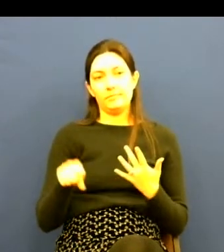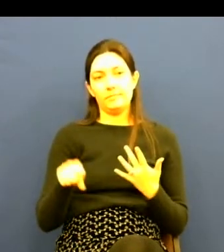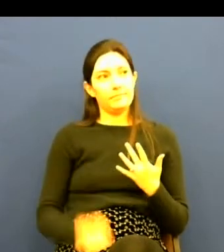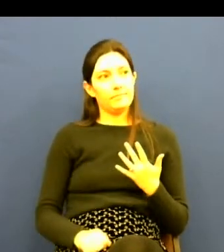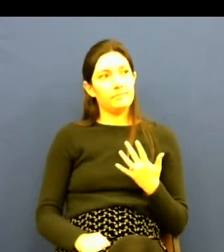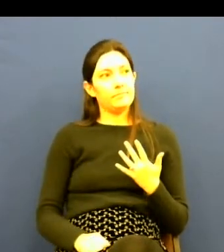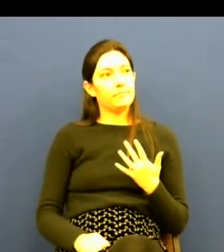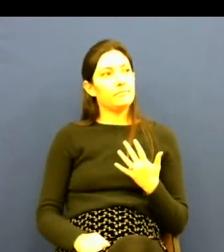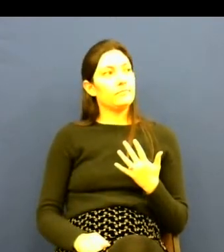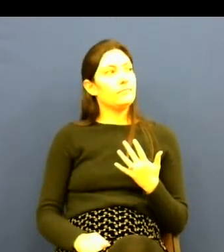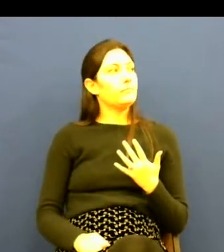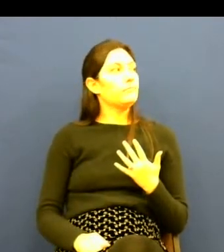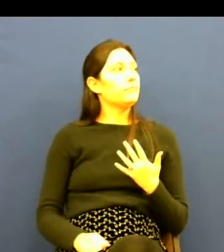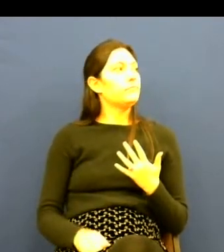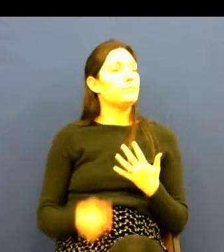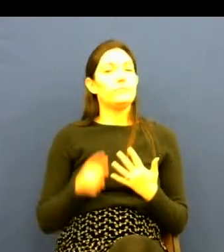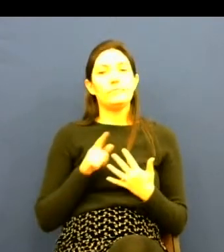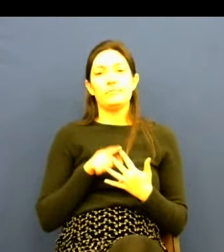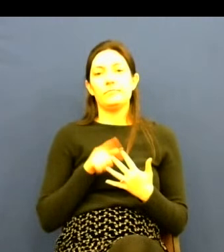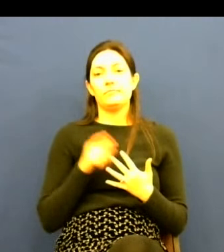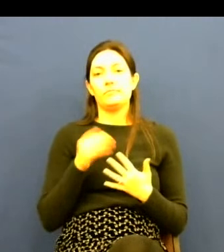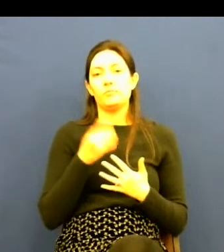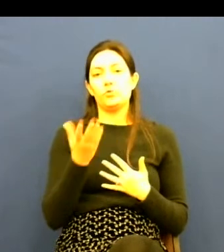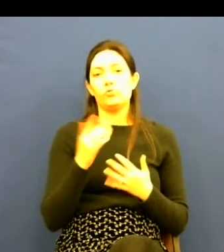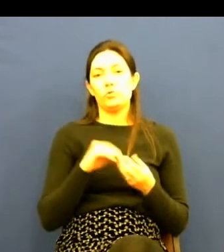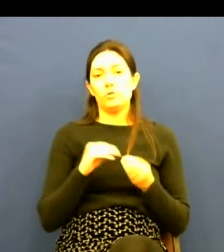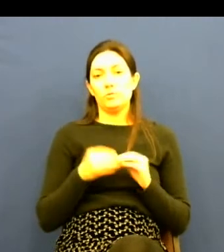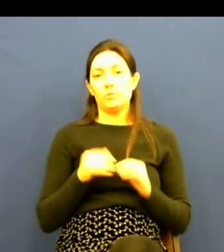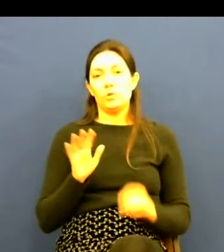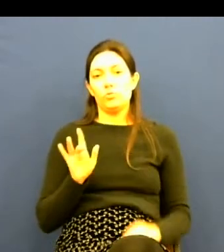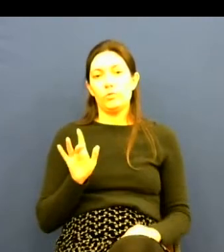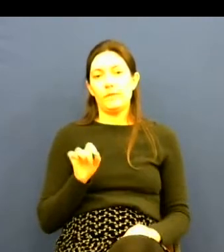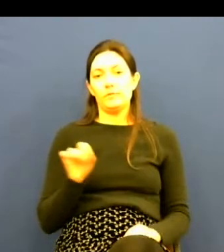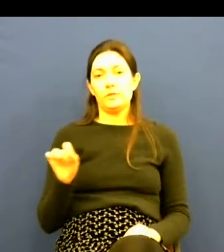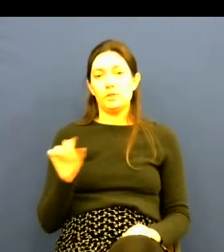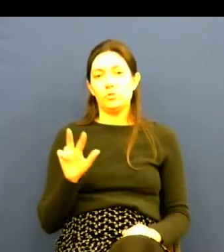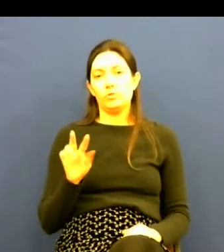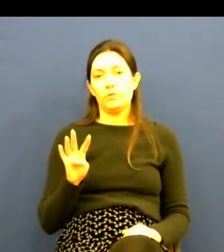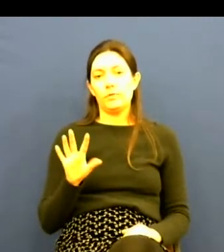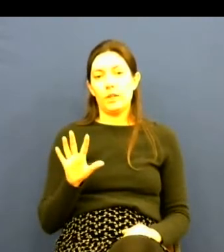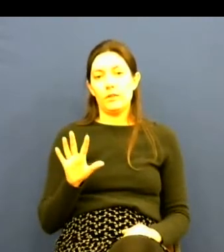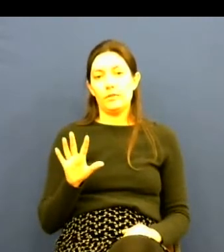Aye. Mr. Supervisor and fellow board members, I have resolution number